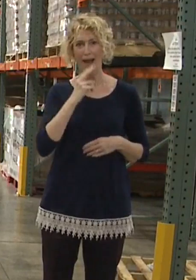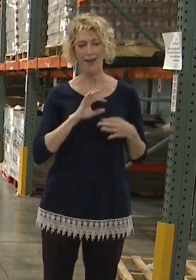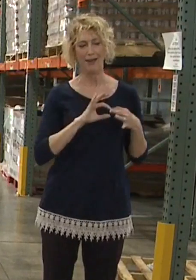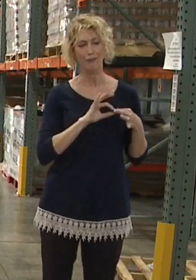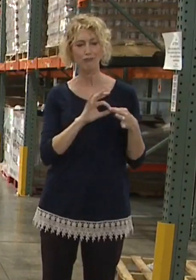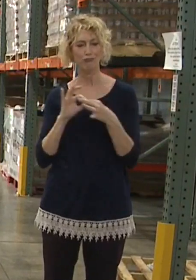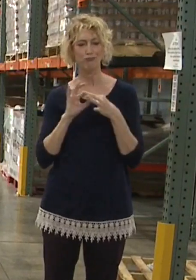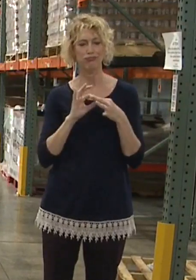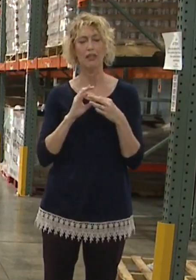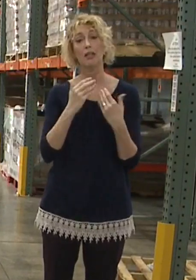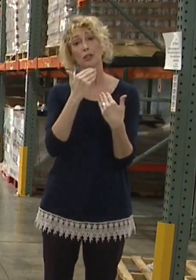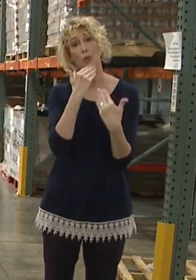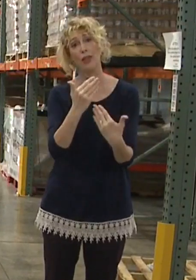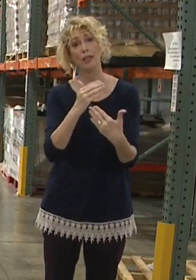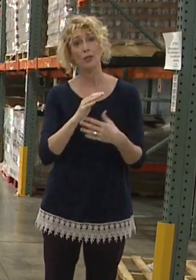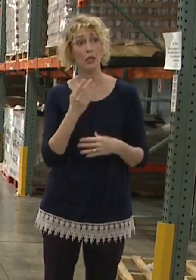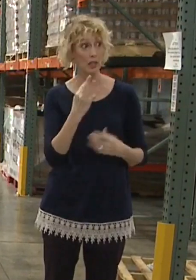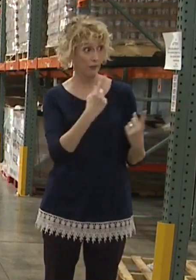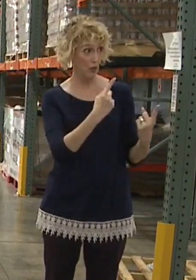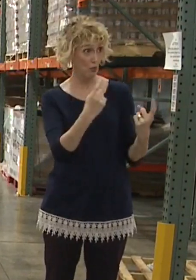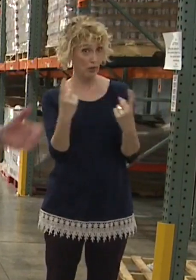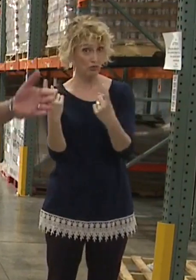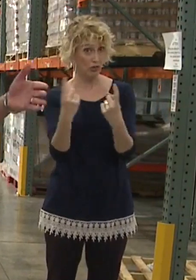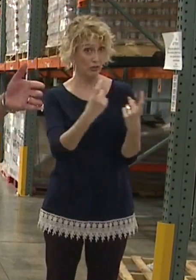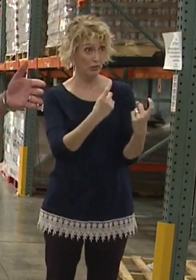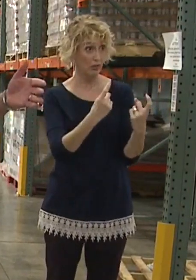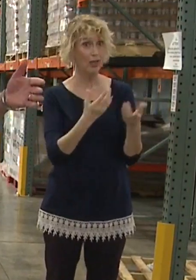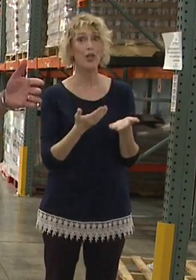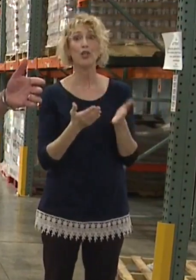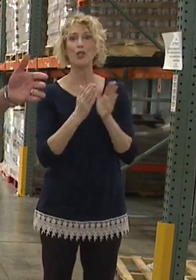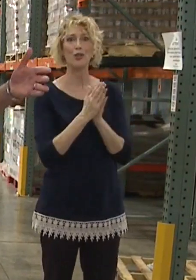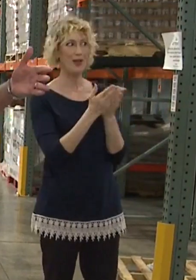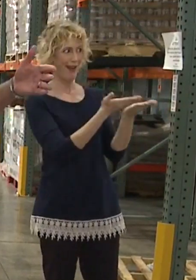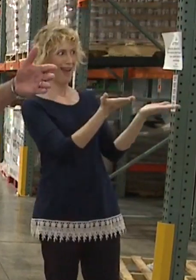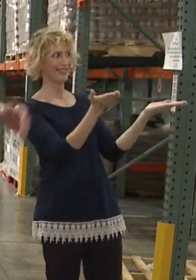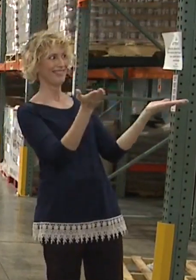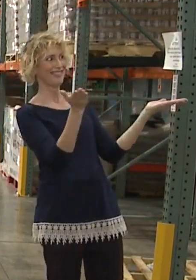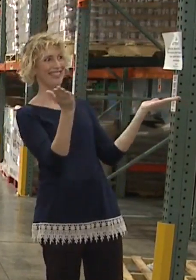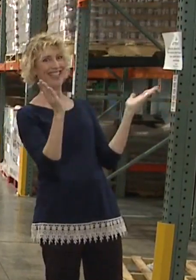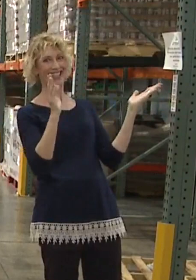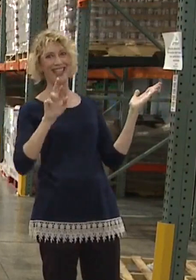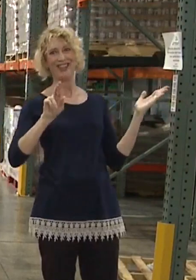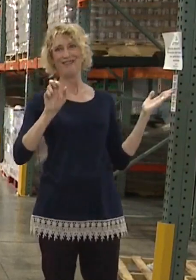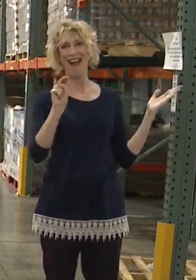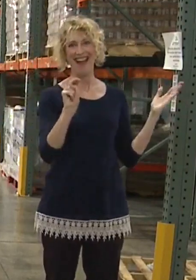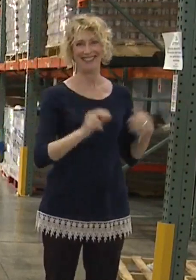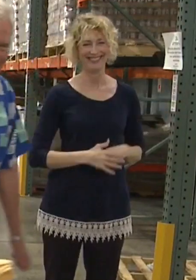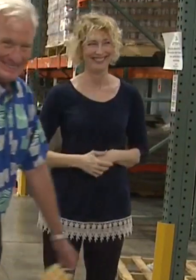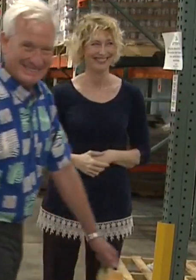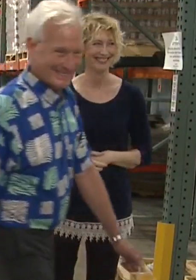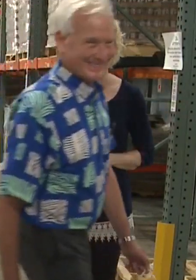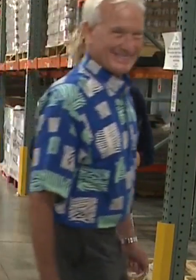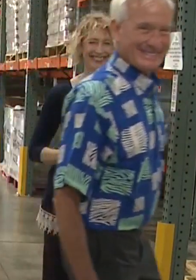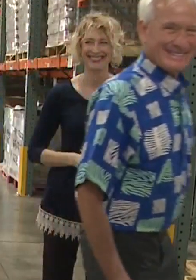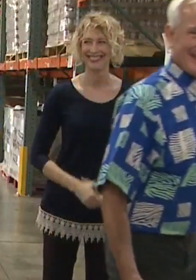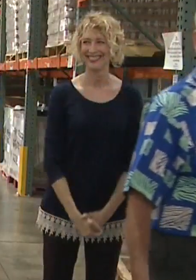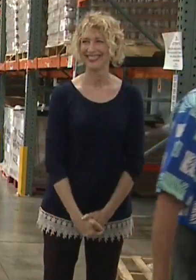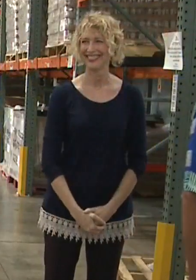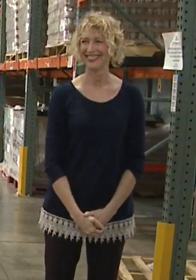to thank you. And if there's questions, you can ask them all of Ron Yuzutani. Okay, Ron?